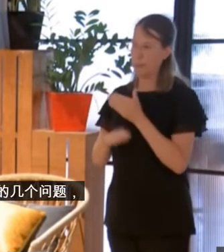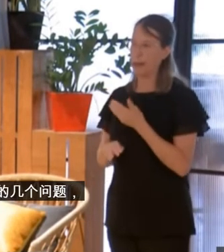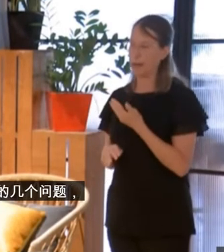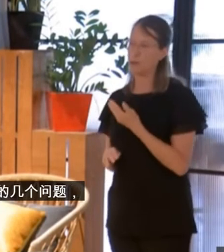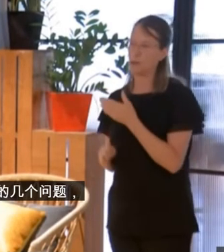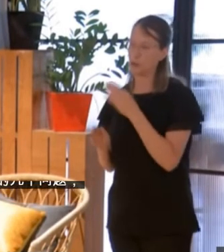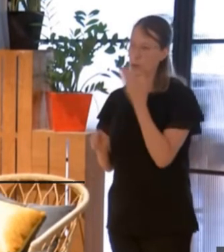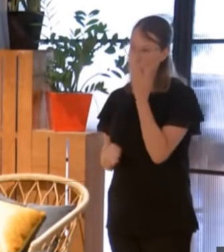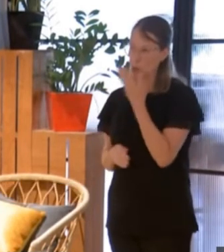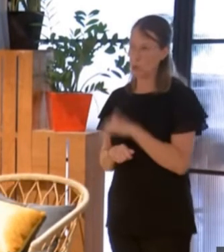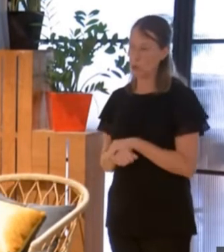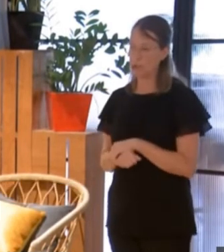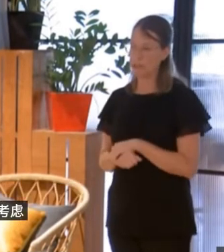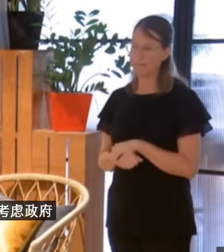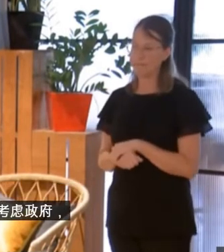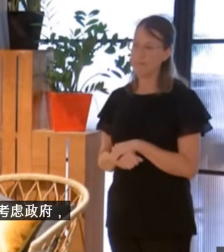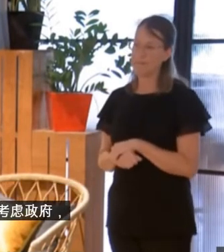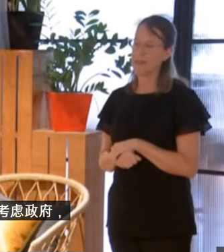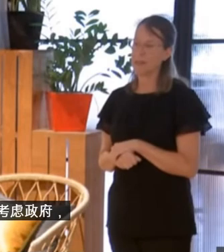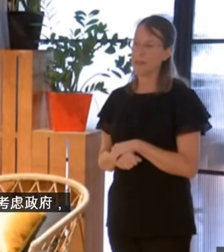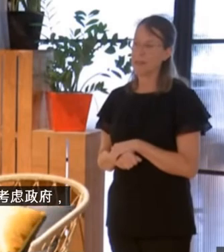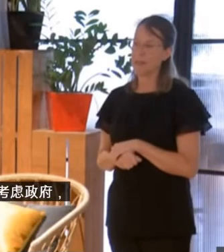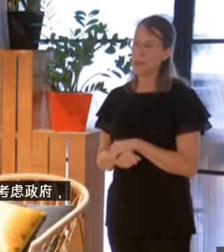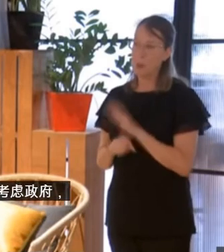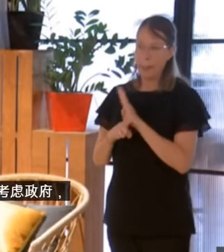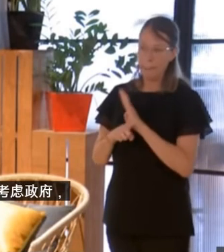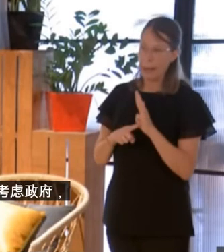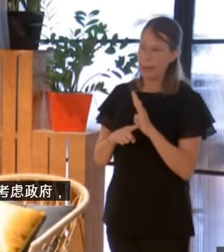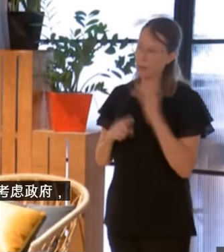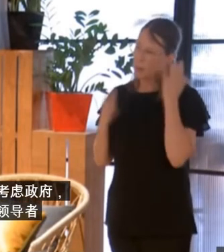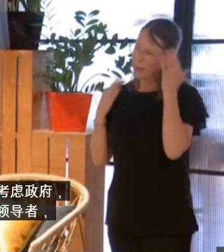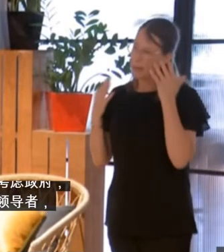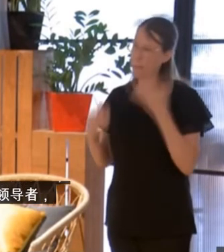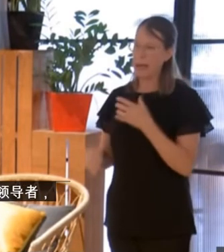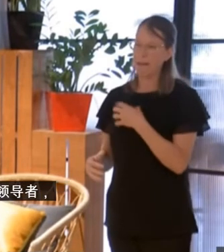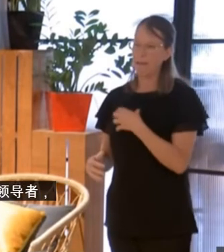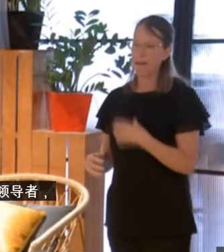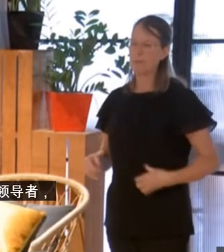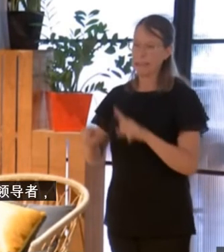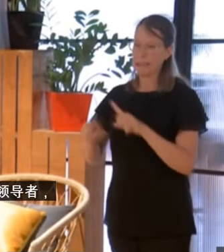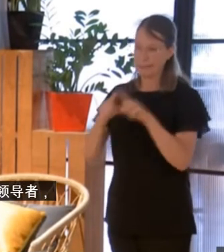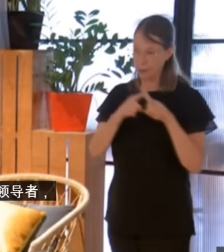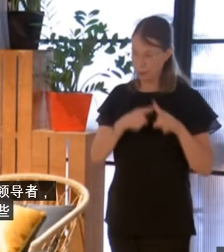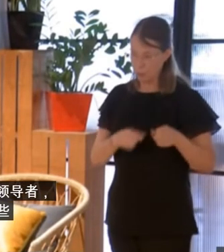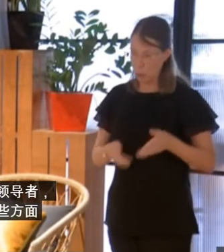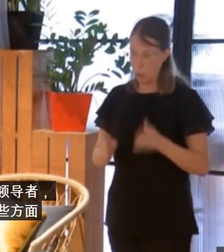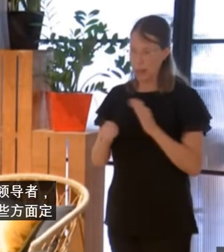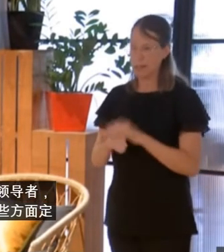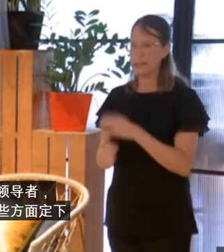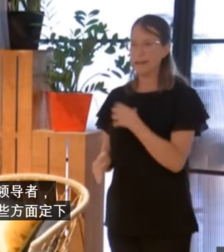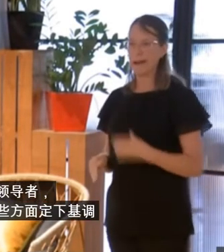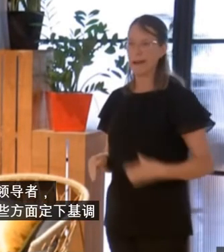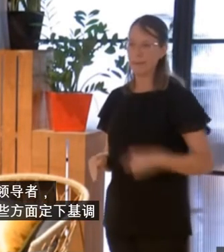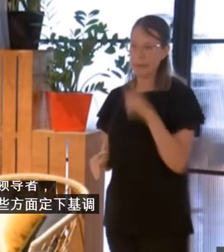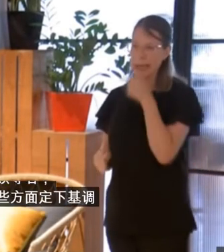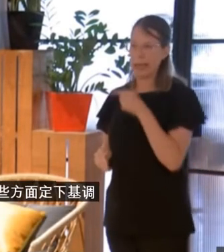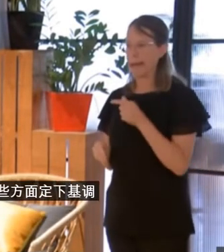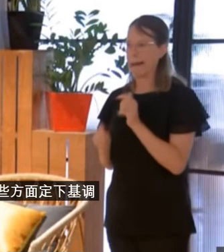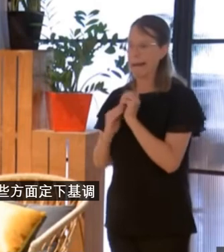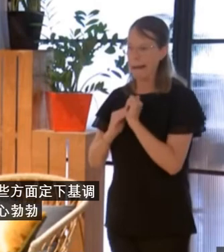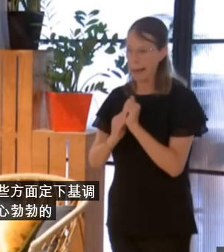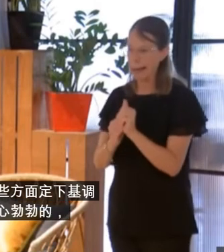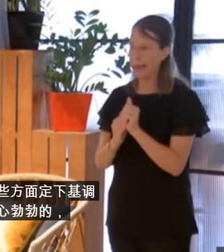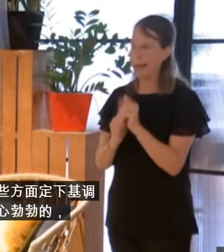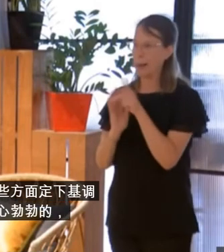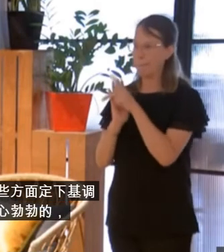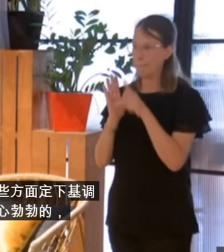panel, we will certainly think about government in many different ways. So there's government as a leader of policy and to set a tone of where policy could